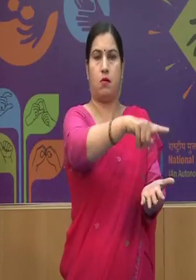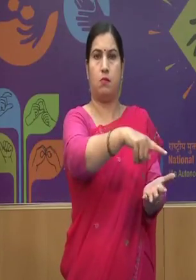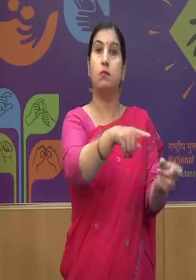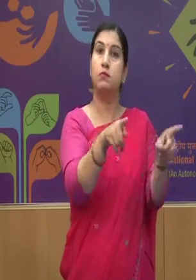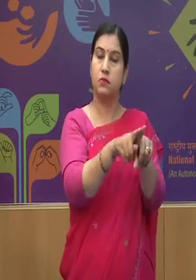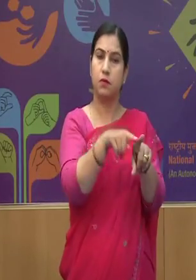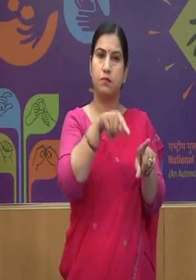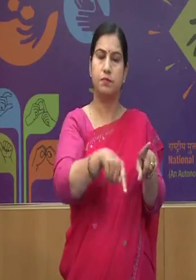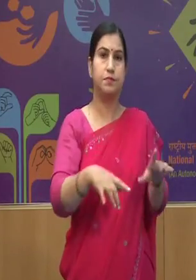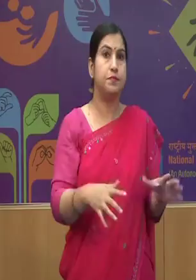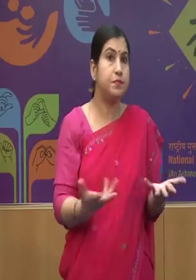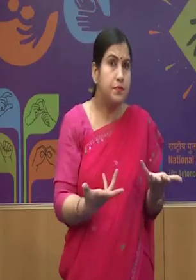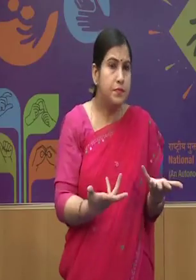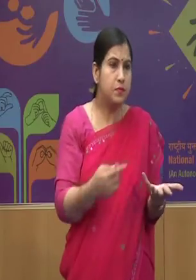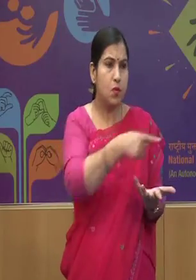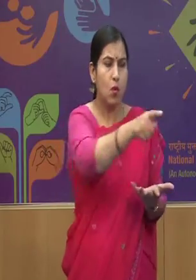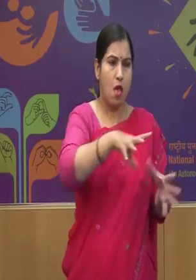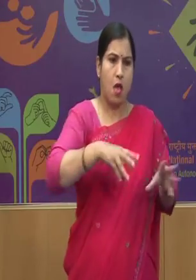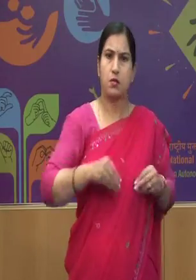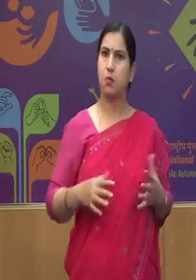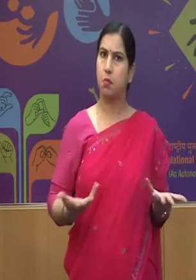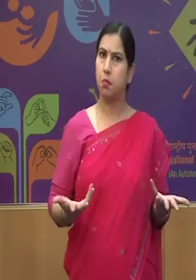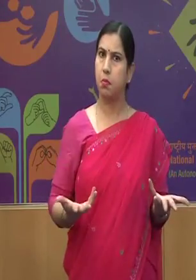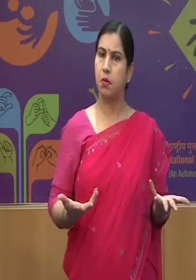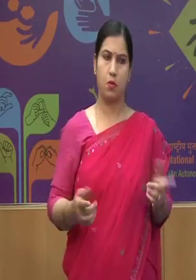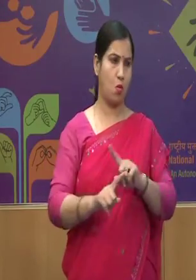as these conditions were not accepted.